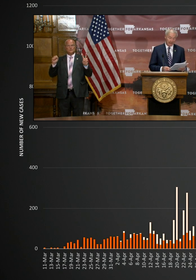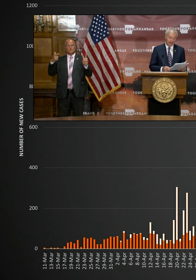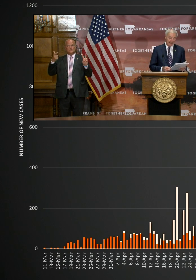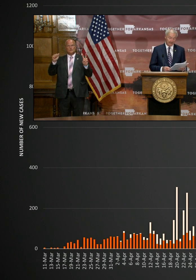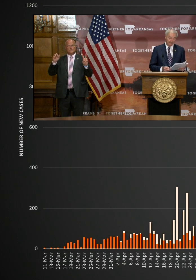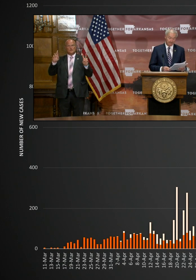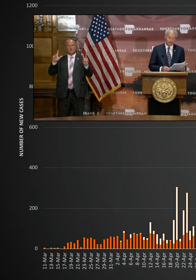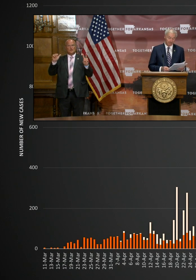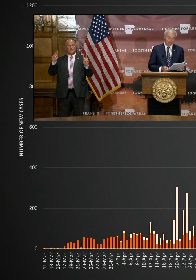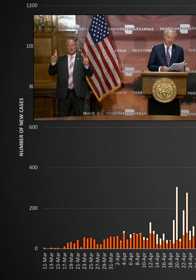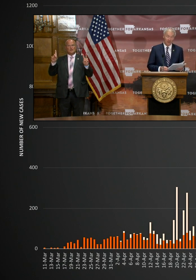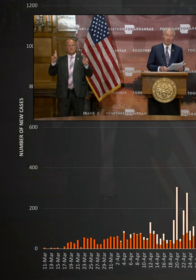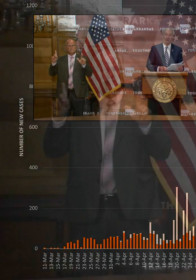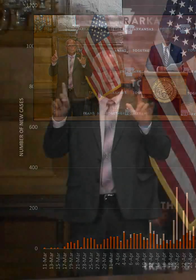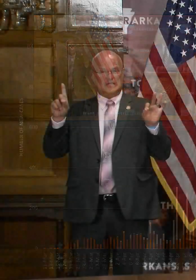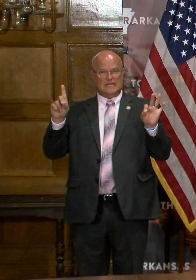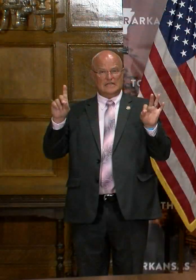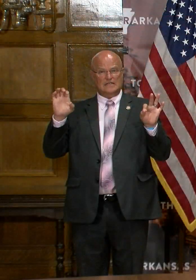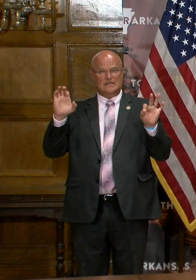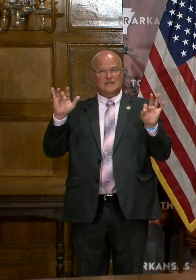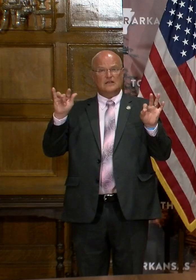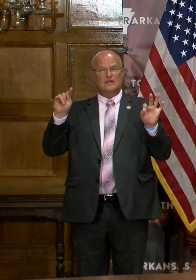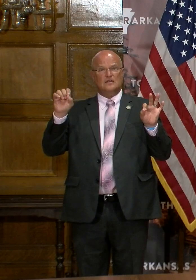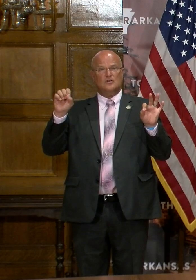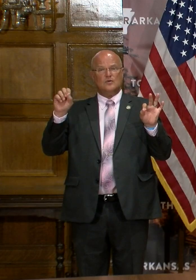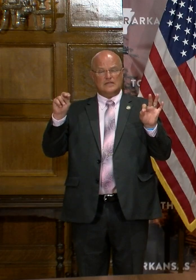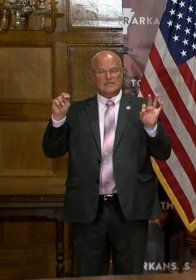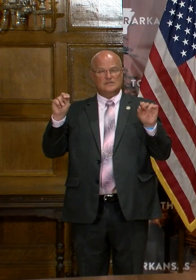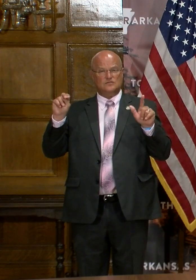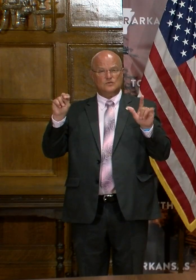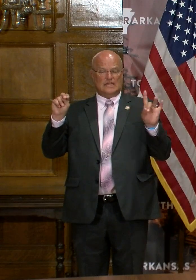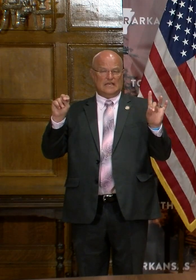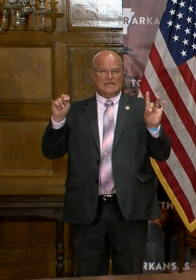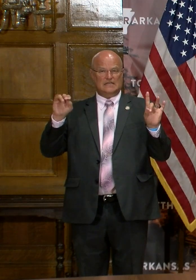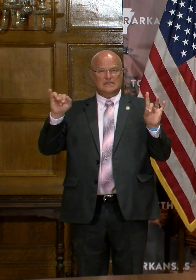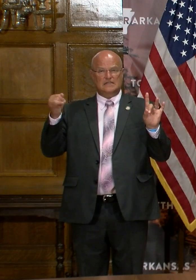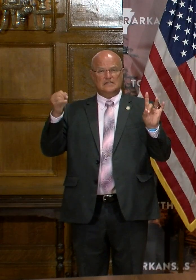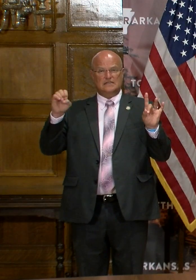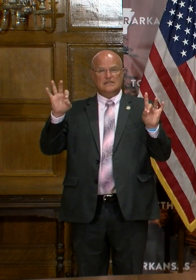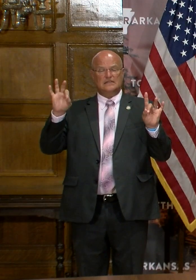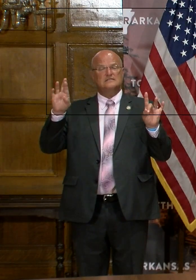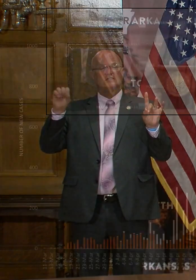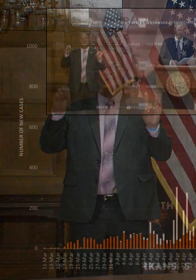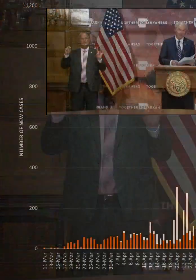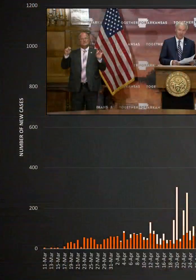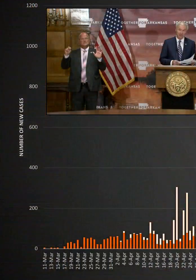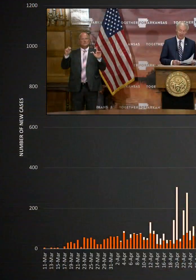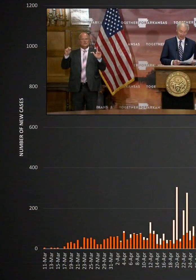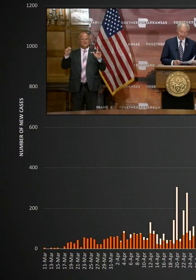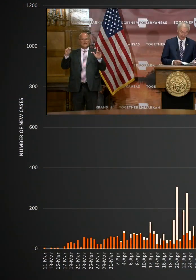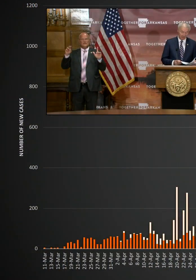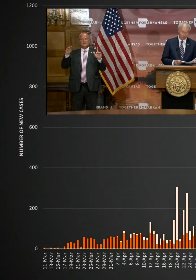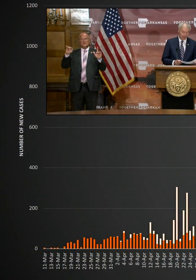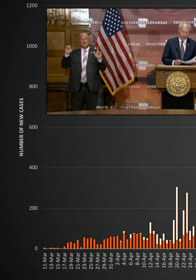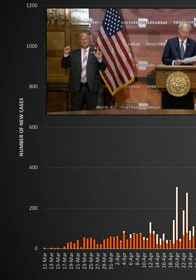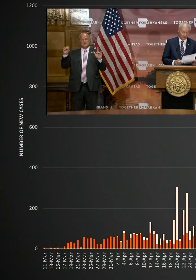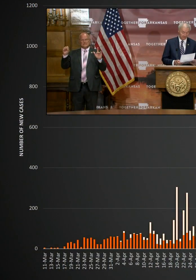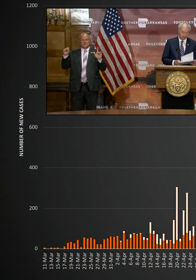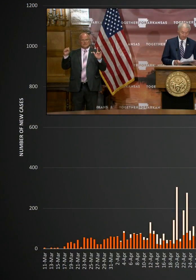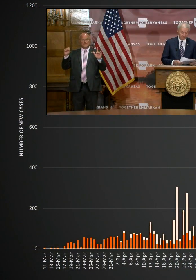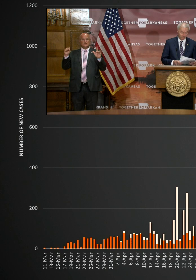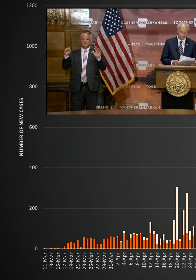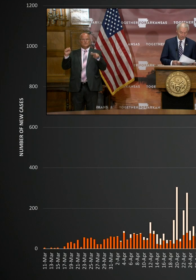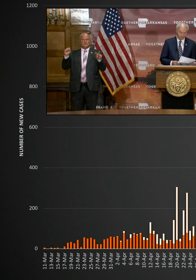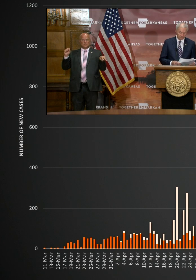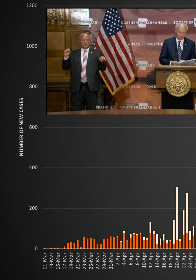with 29, Crittenden County with 28, Jefferson with 25, and Mississippi County with 22.